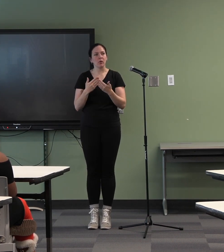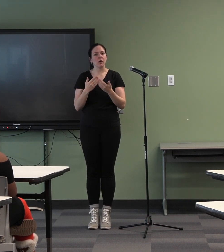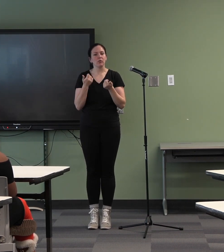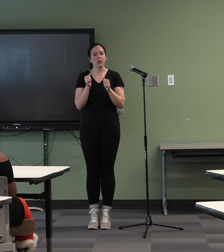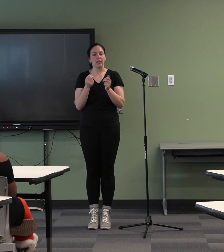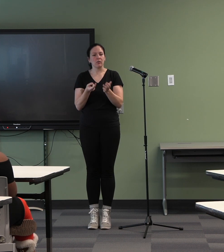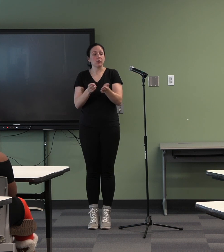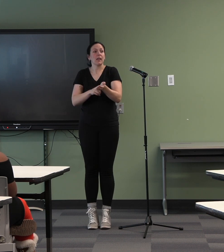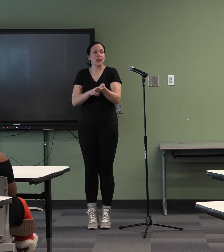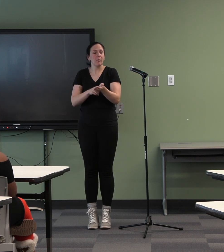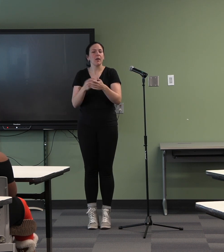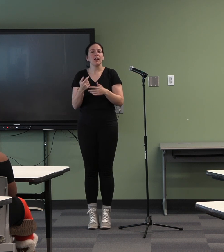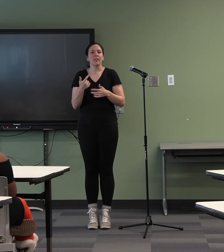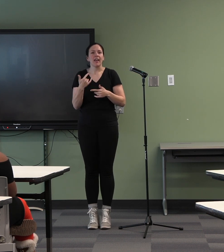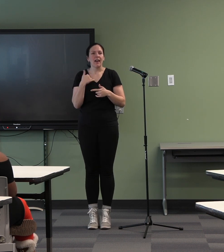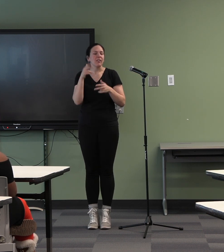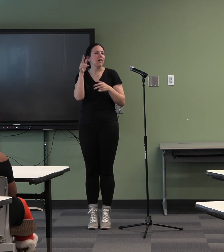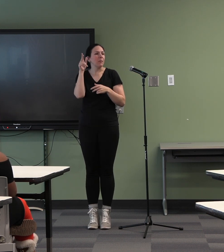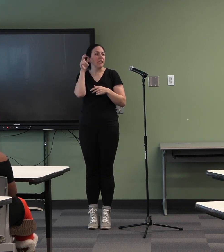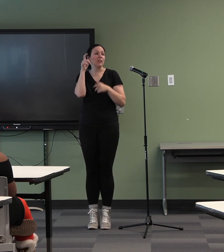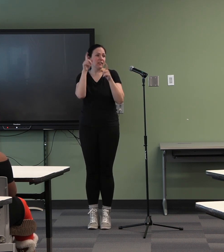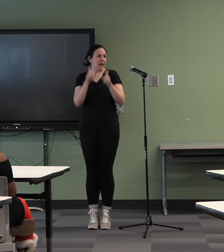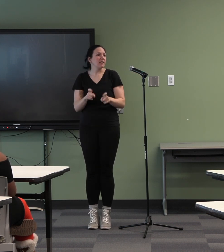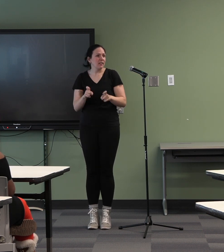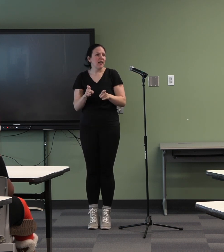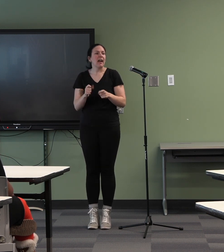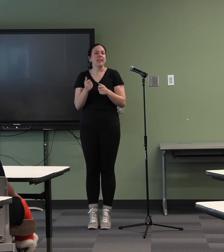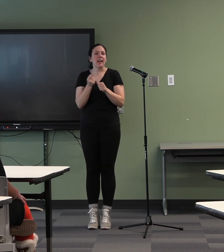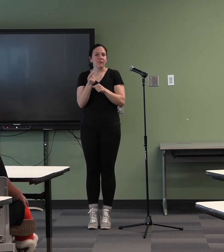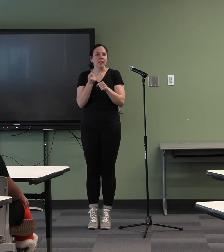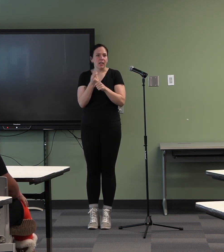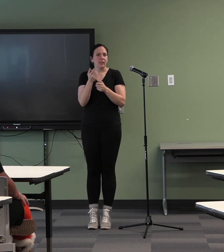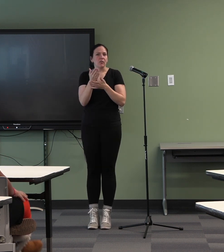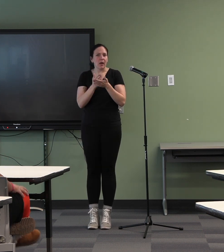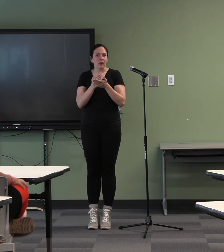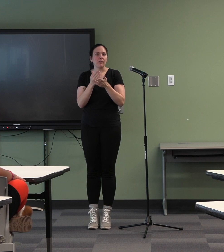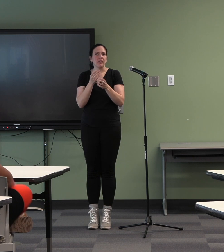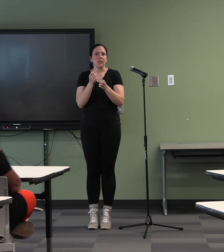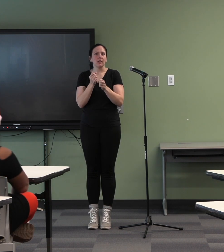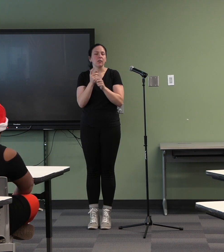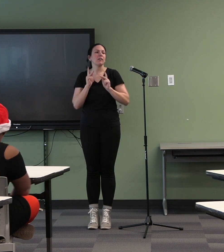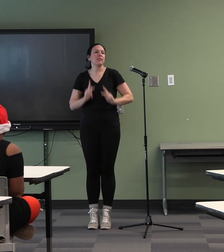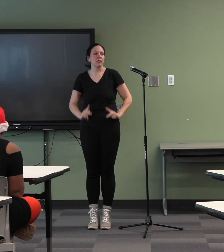are trying to sign up, they have a hearing test. And then every year, that's part of the yearly